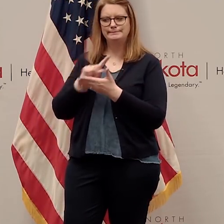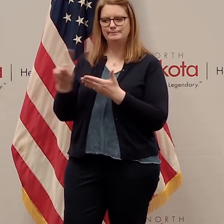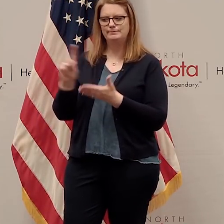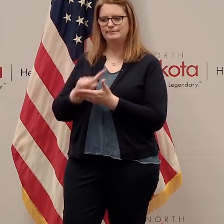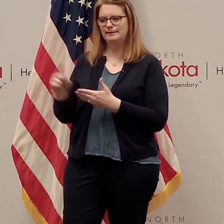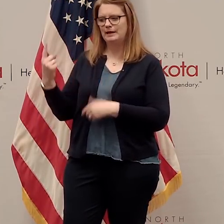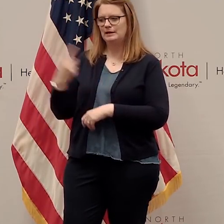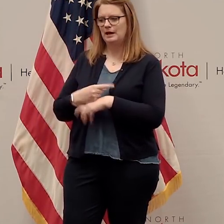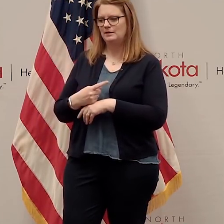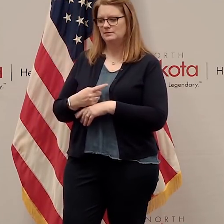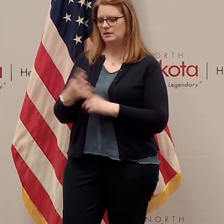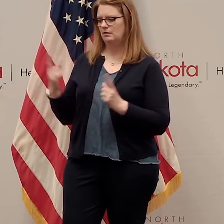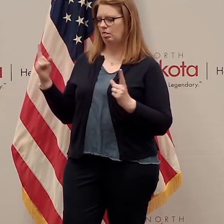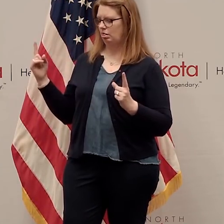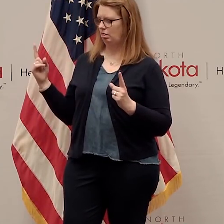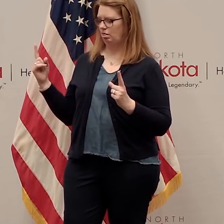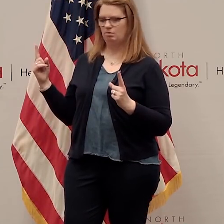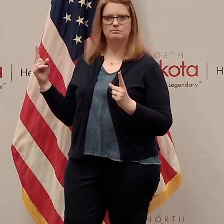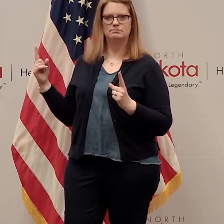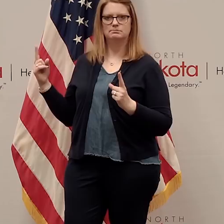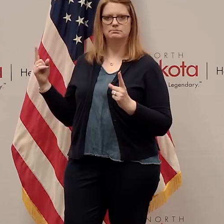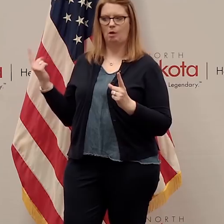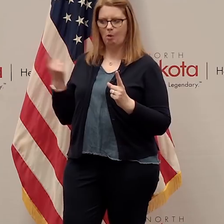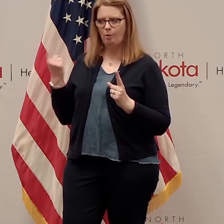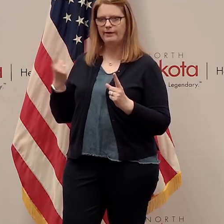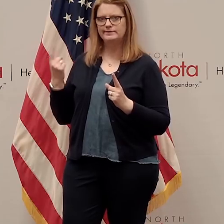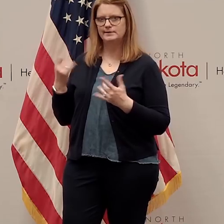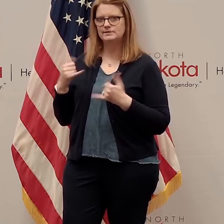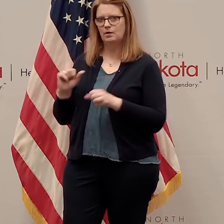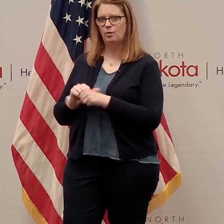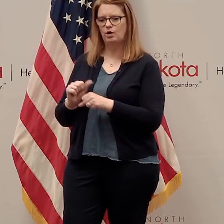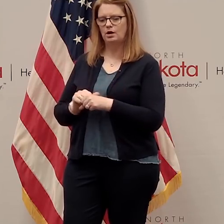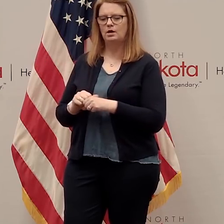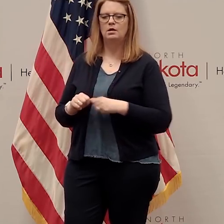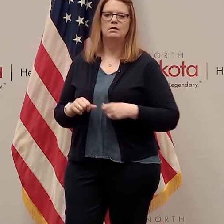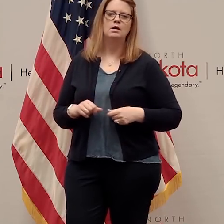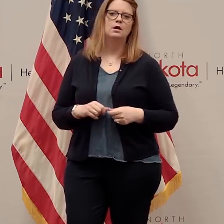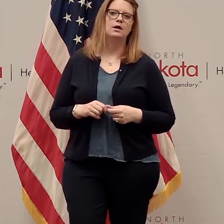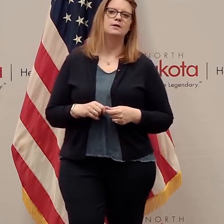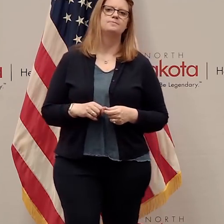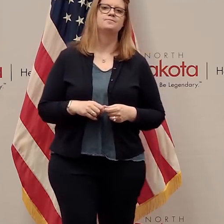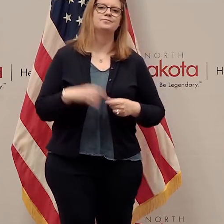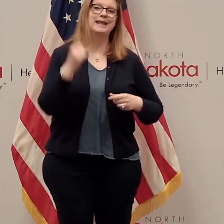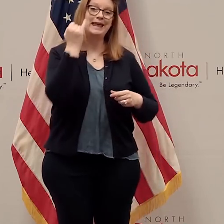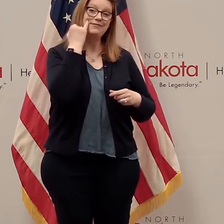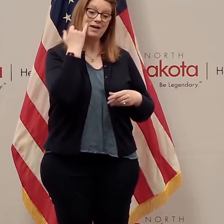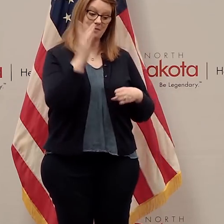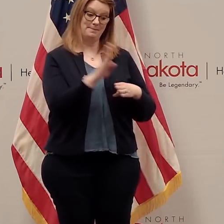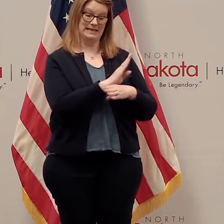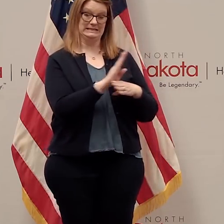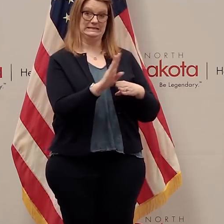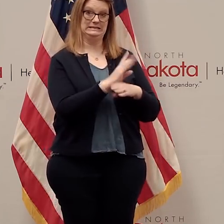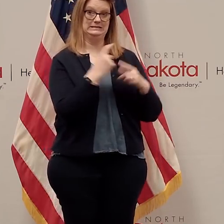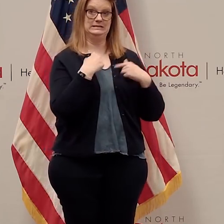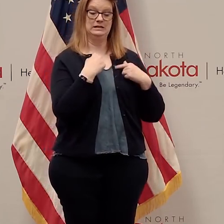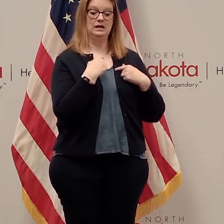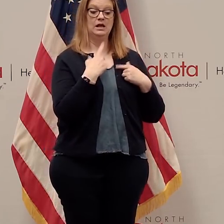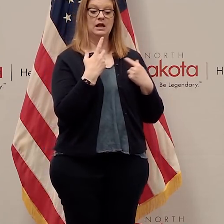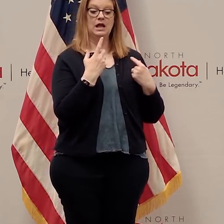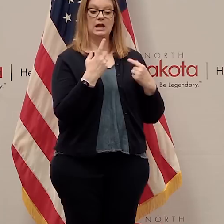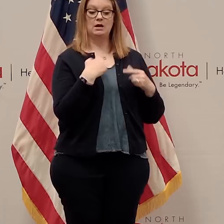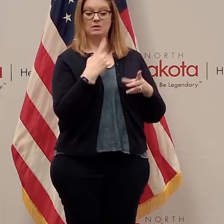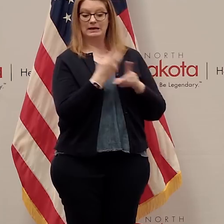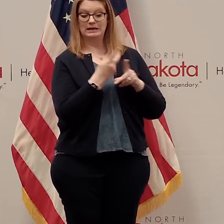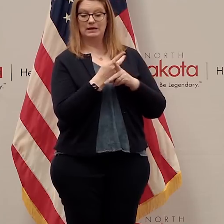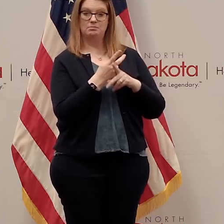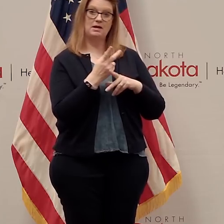within 6 feet of other people and still doing their jobs. In other cases, you know, if I'm an employer and I've got people working closely together and I want to keep my